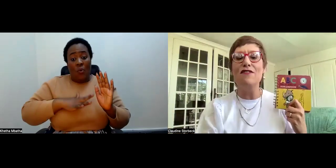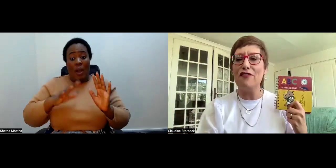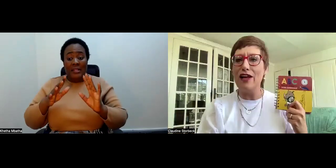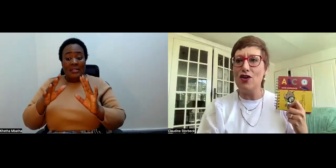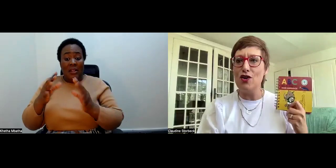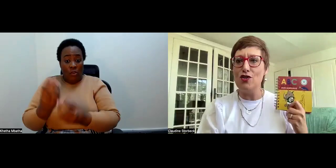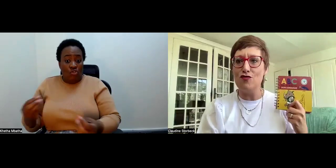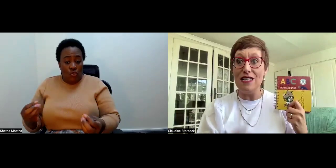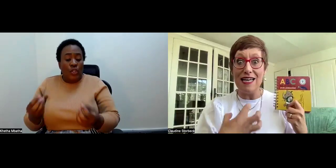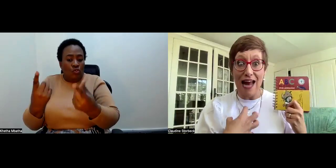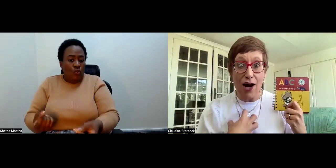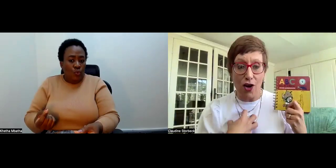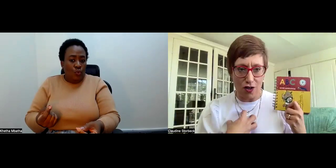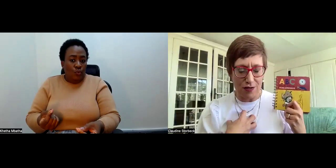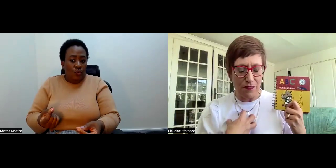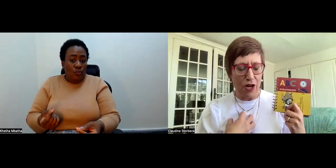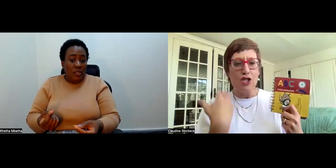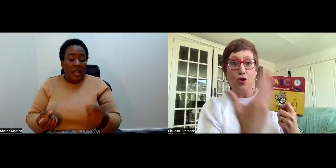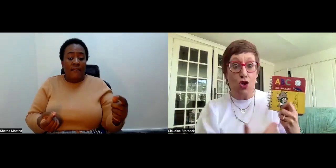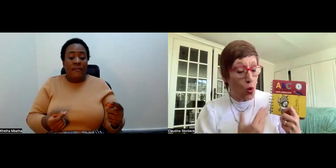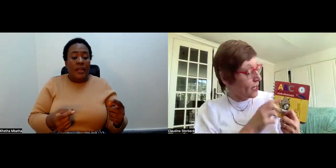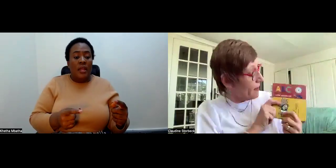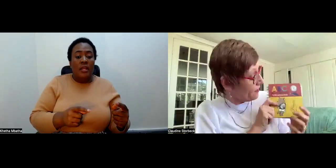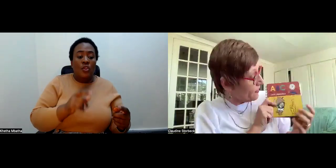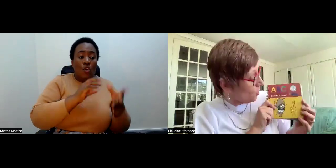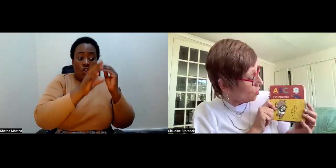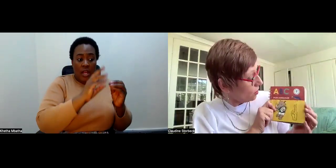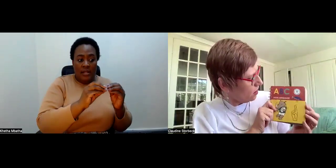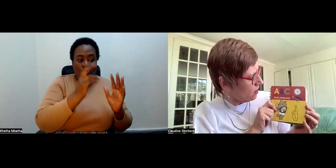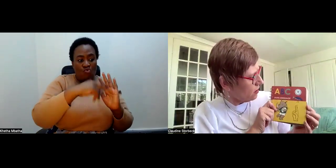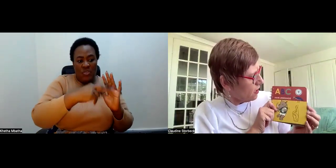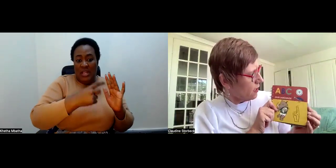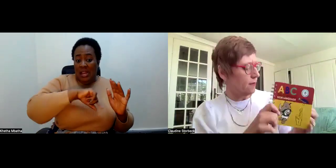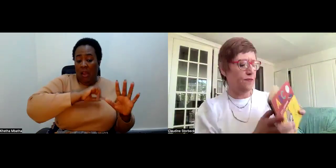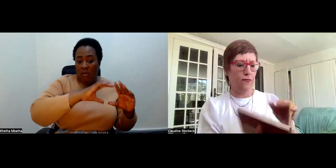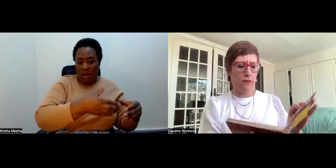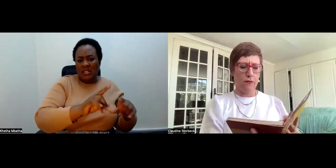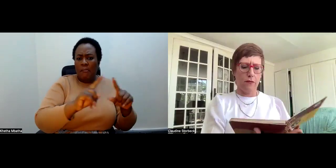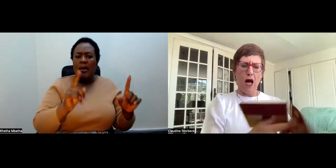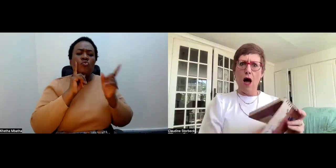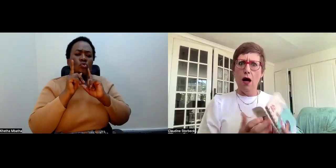Anyway, even if they don't learn to read in our class. So it's talking about the book.